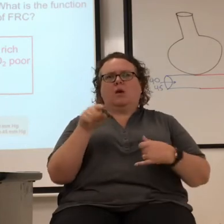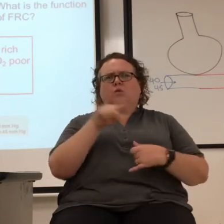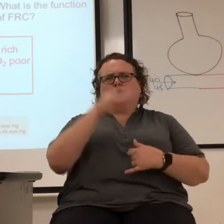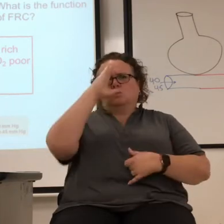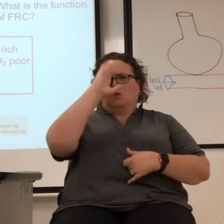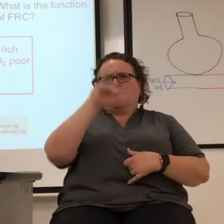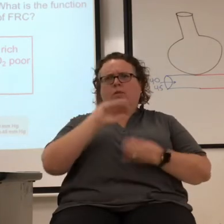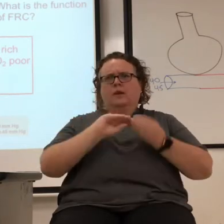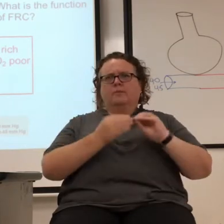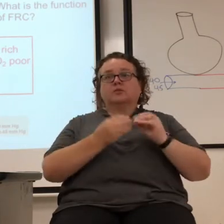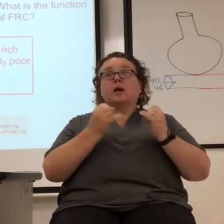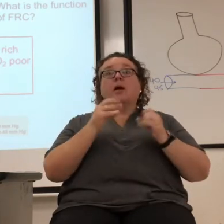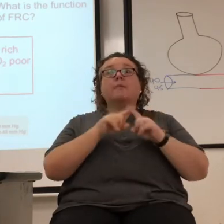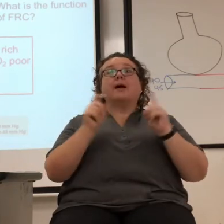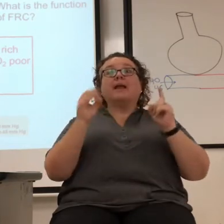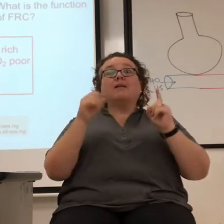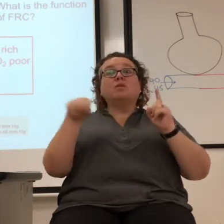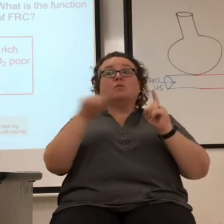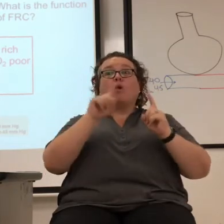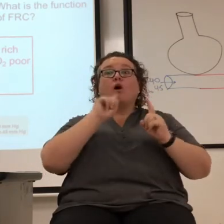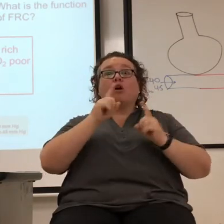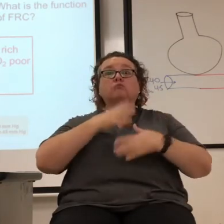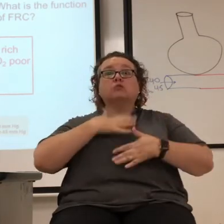you're breathing the fresh air,